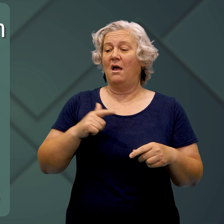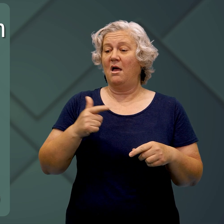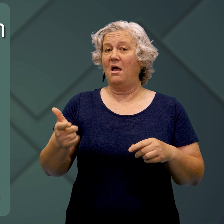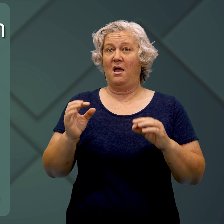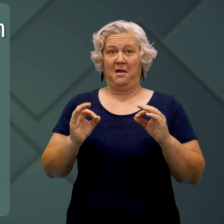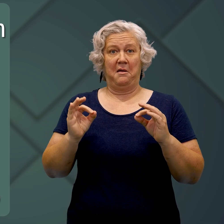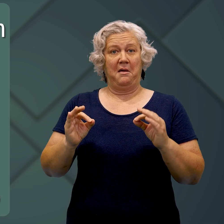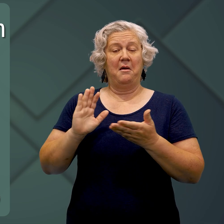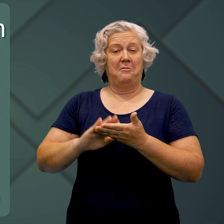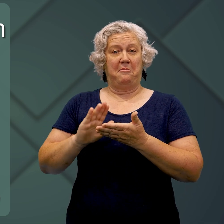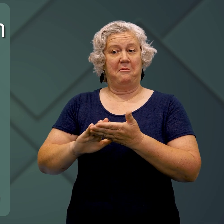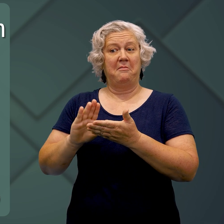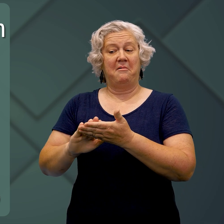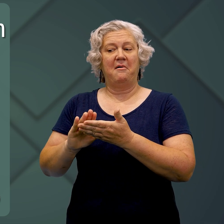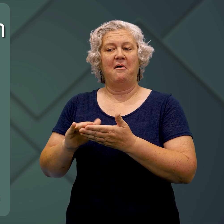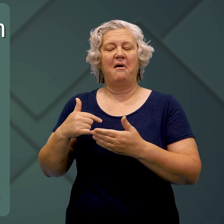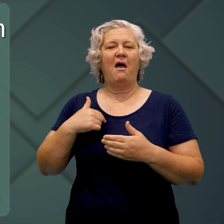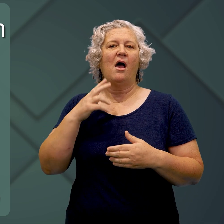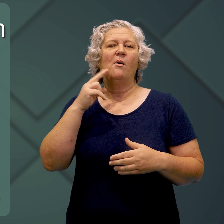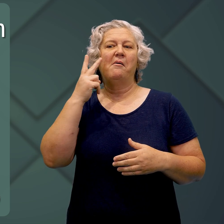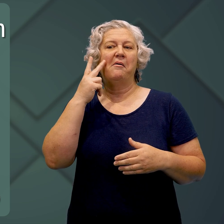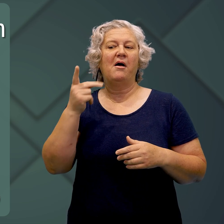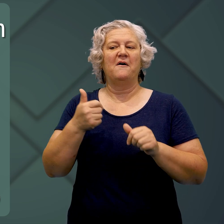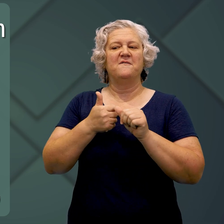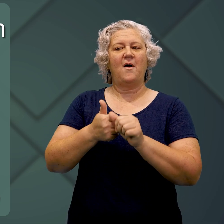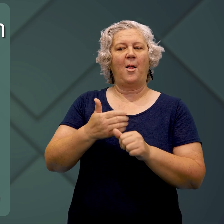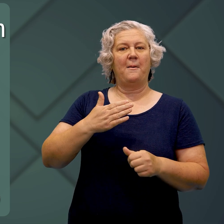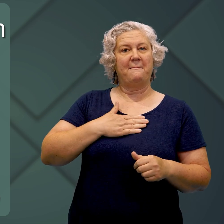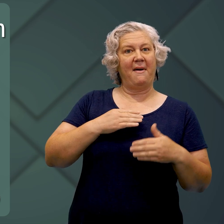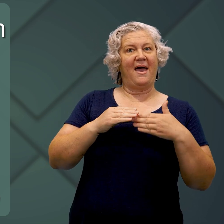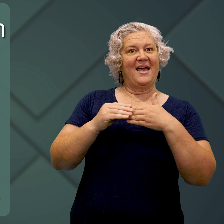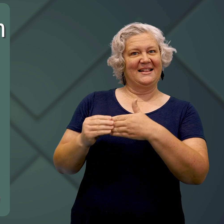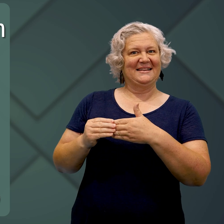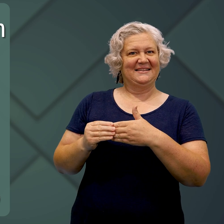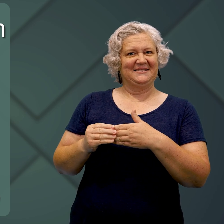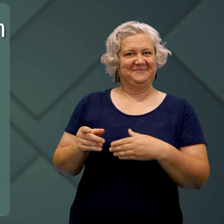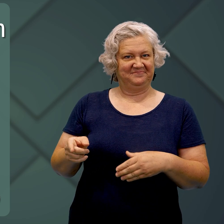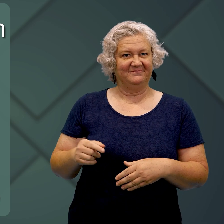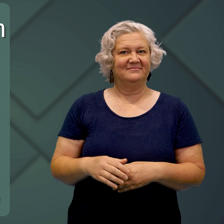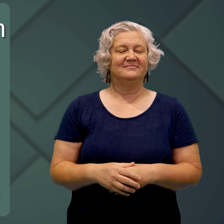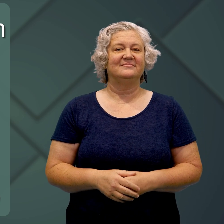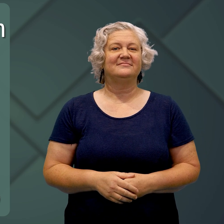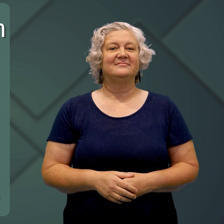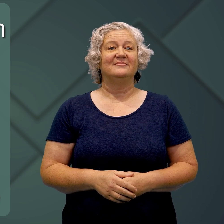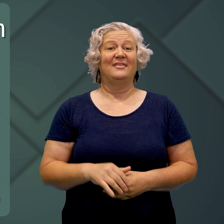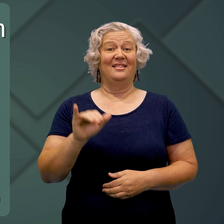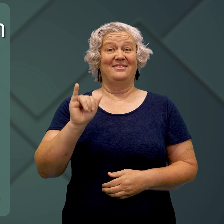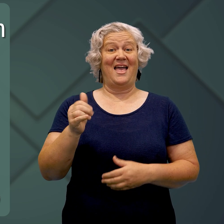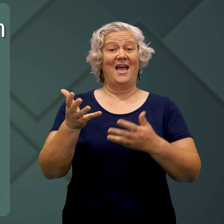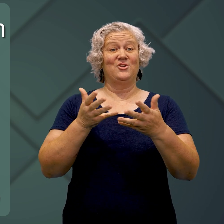clear, saying, I'm going to follow your lead. And then once we have a nice rhythm, I might ask you to follow my lead.